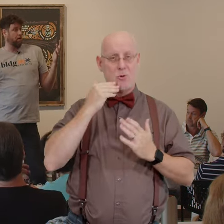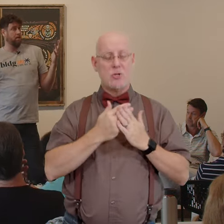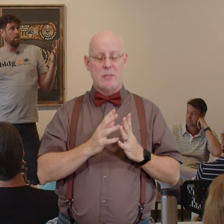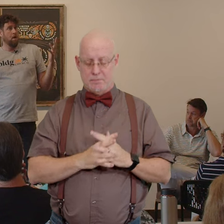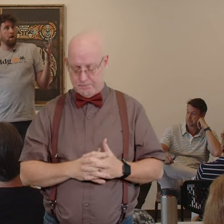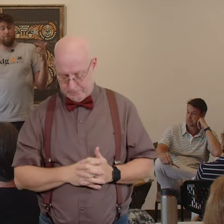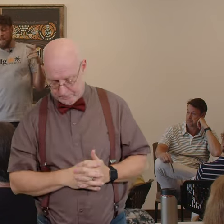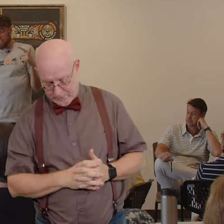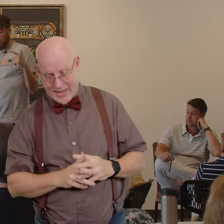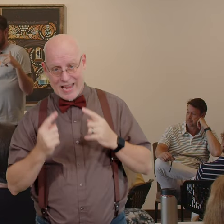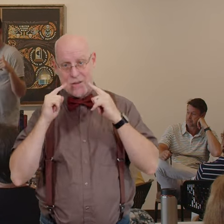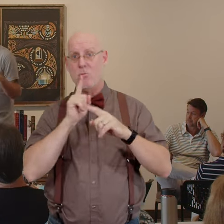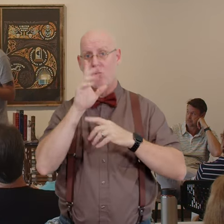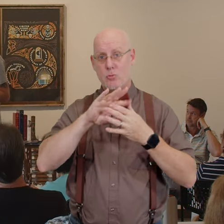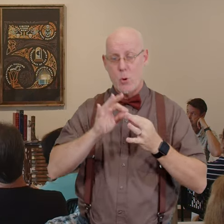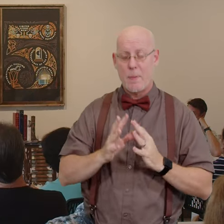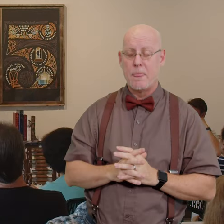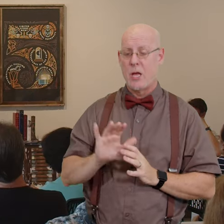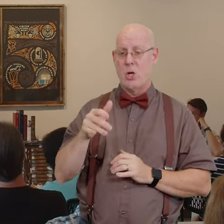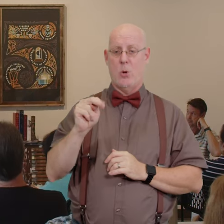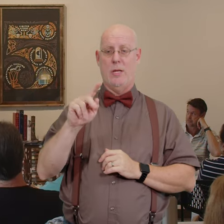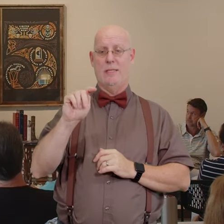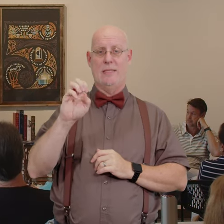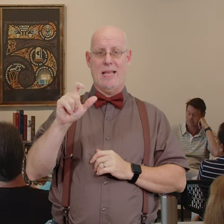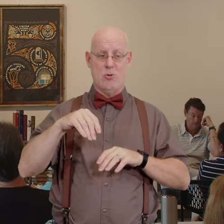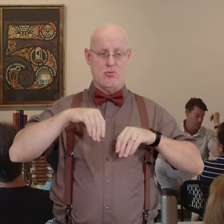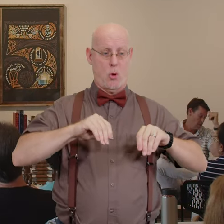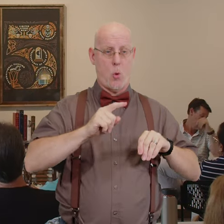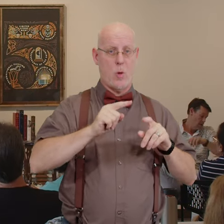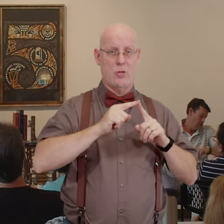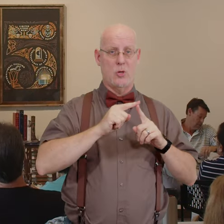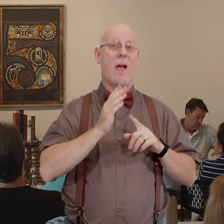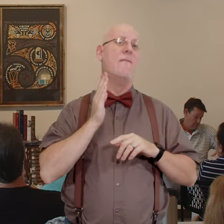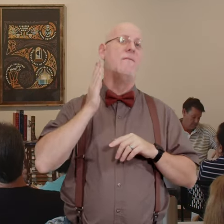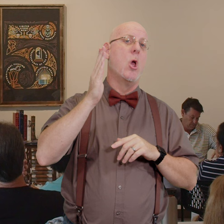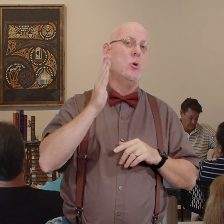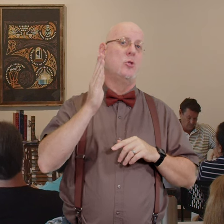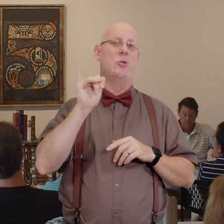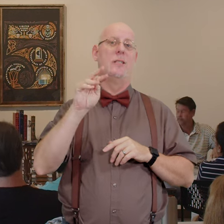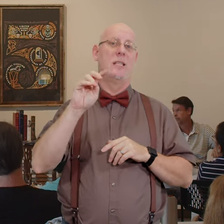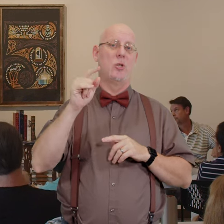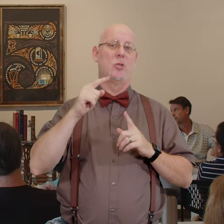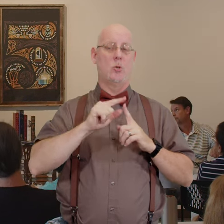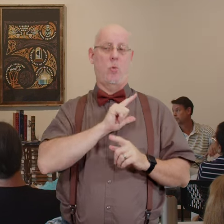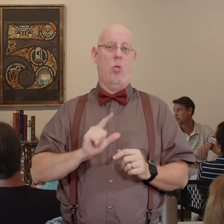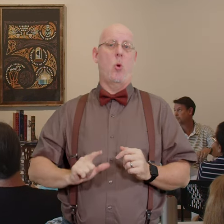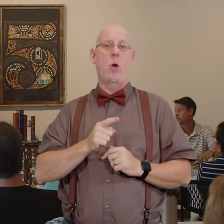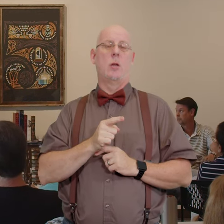That sounds great, right? Famously, true story, Johann Tetzel sold one of these future indulgences to